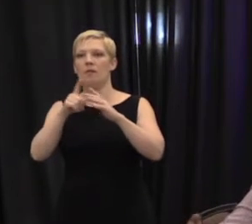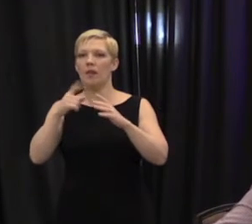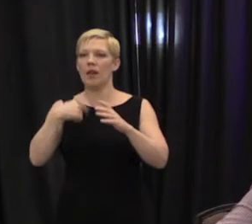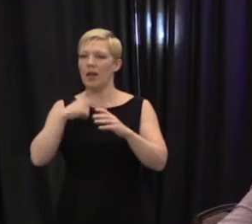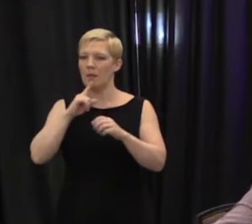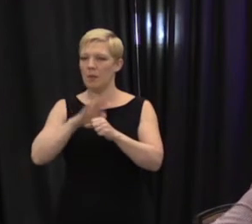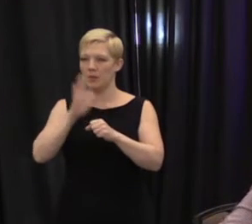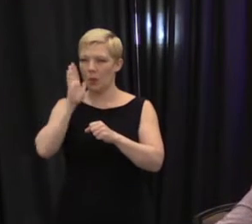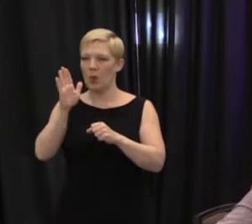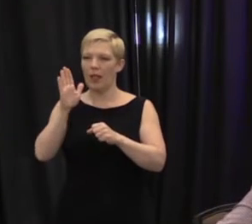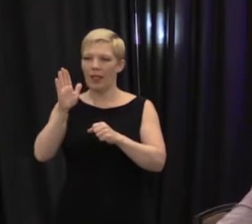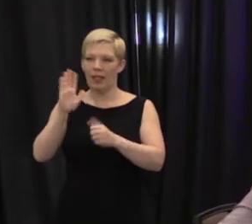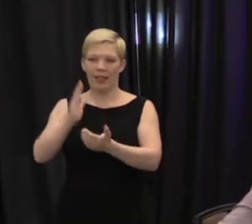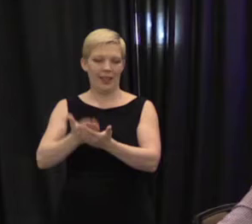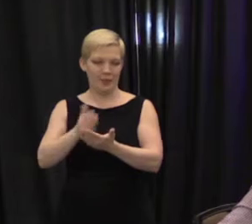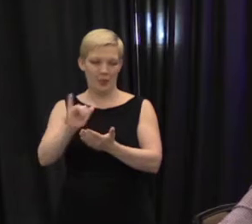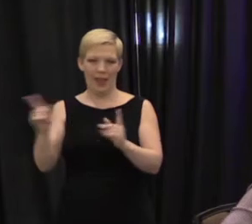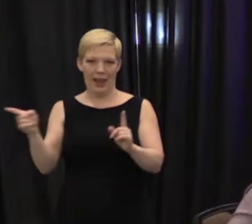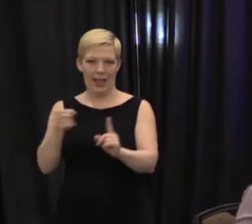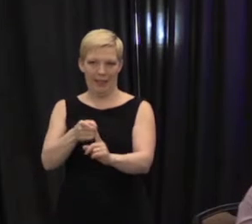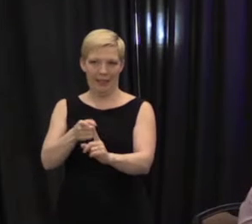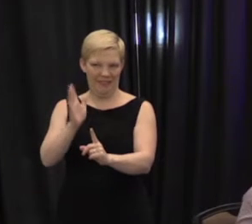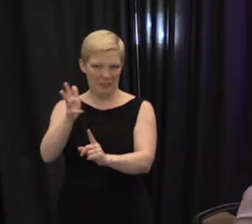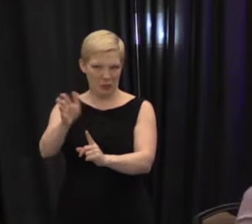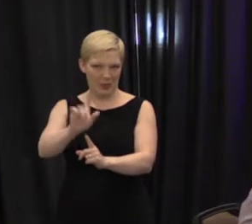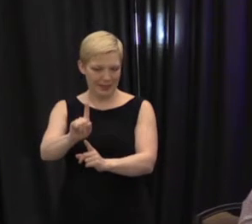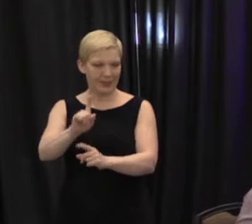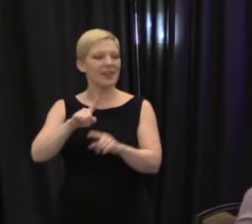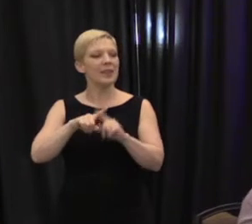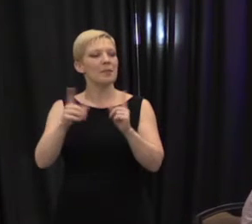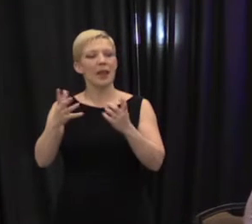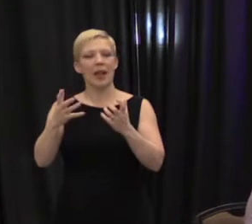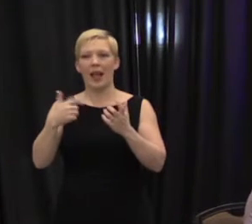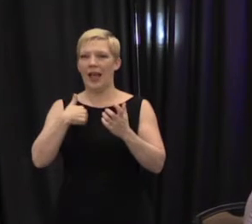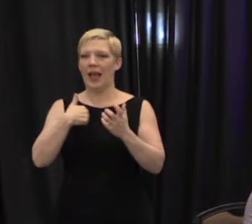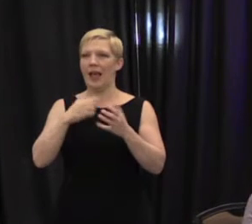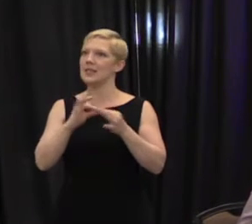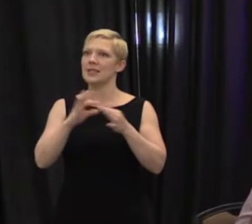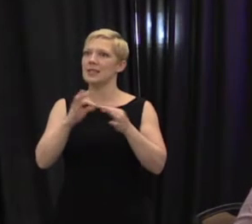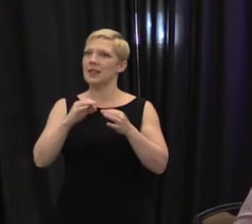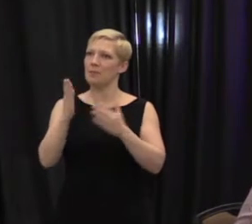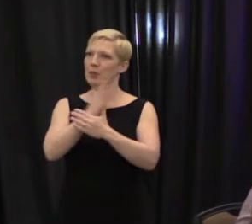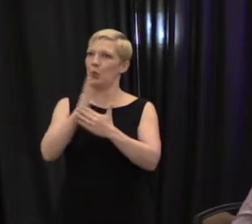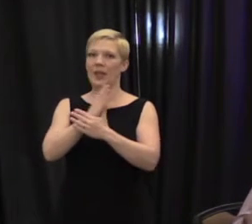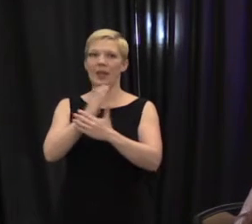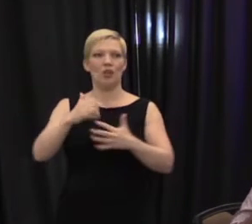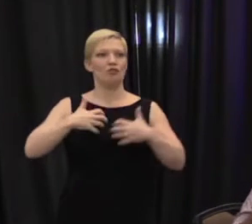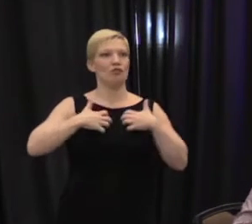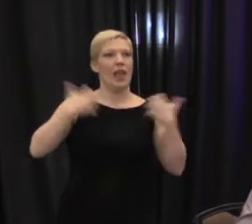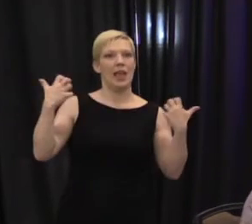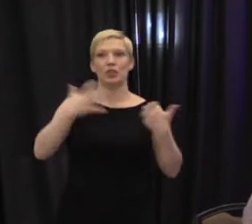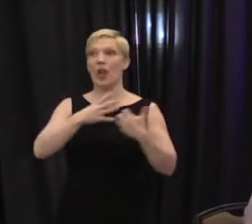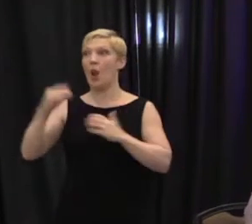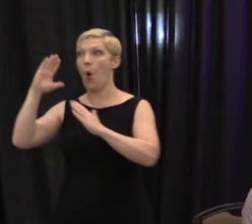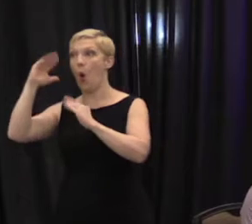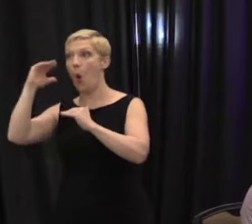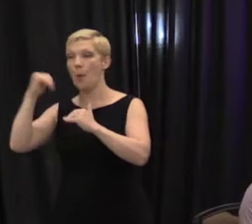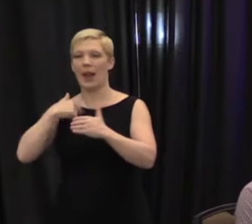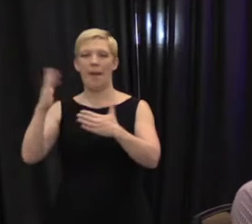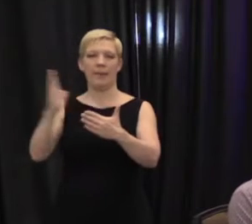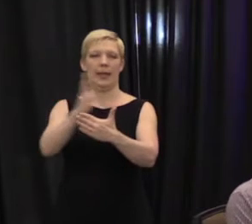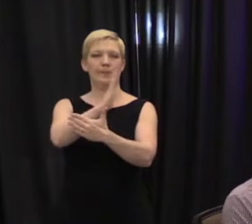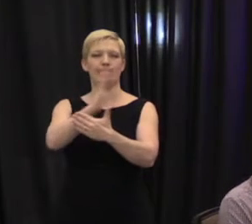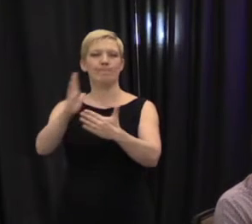get to the hope eventually, because we do need to get there. But right now I'm wavering between this place of rage and hope, and I'm somewhere around the middle today.